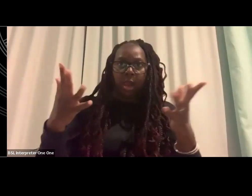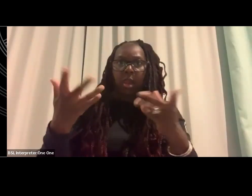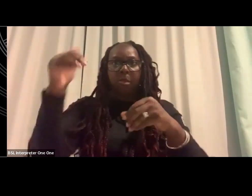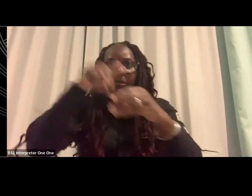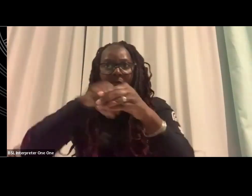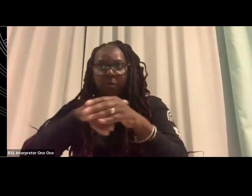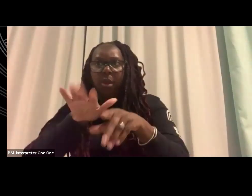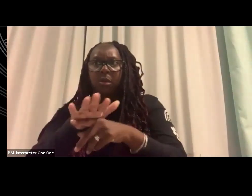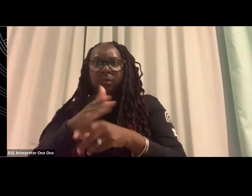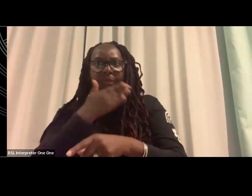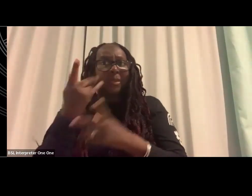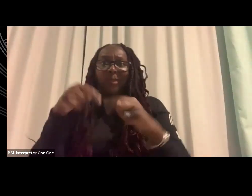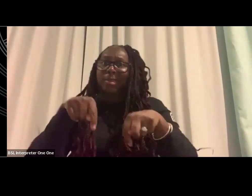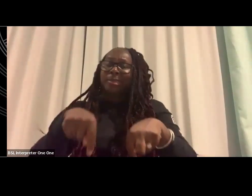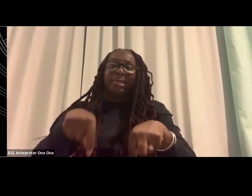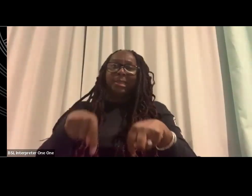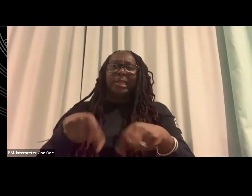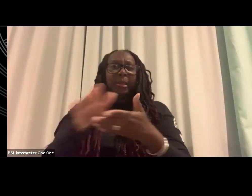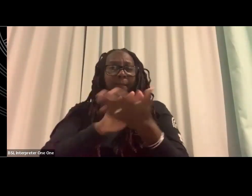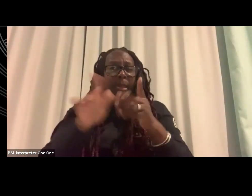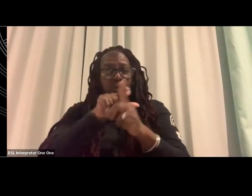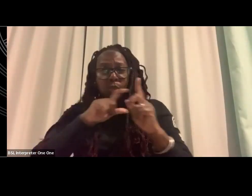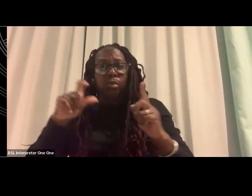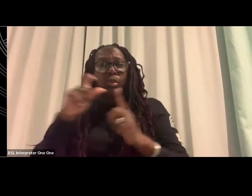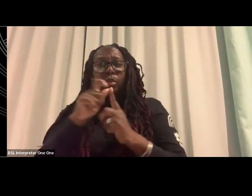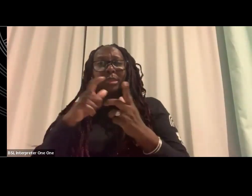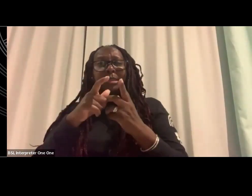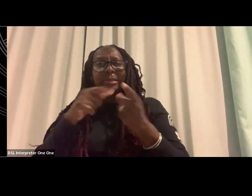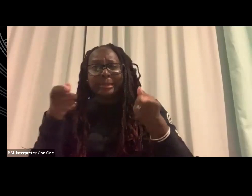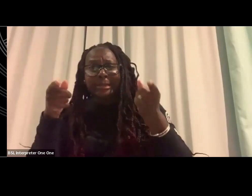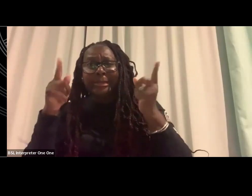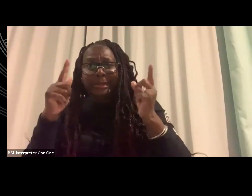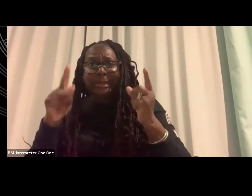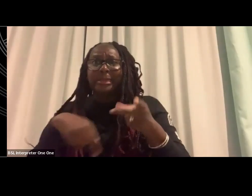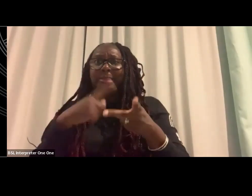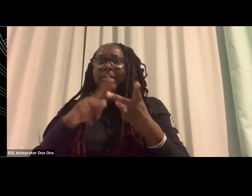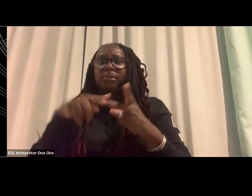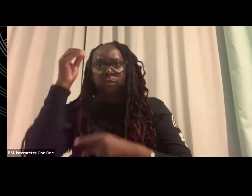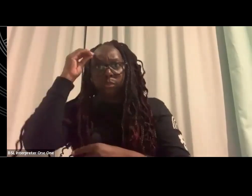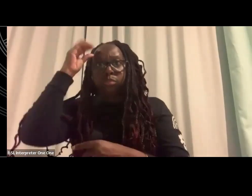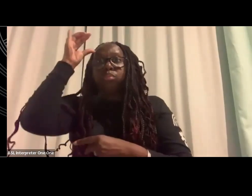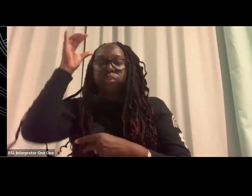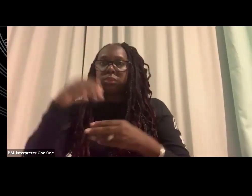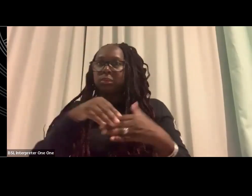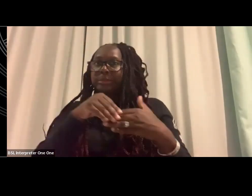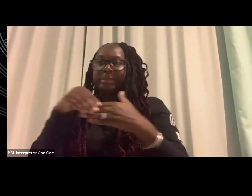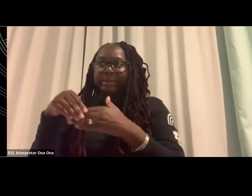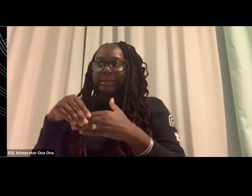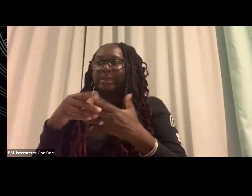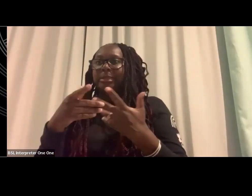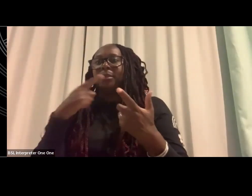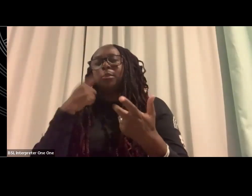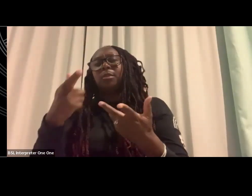are no longer with us. Community leaders, Indigenous intellectual leaders, and want to acknowledge their